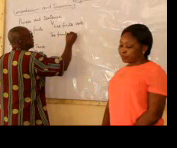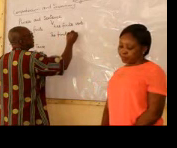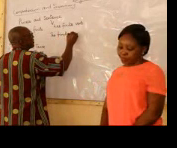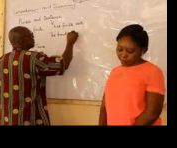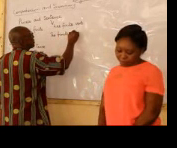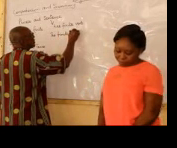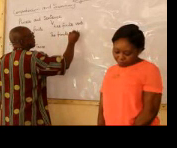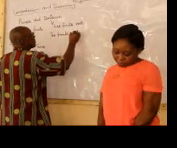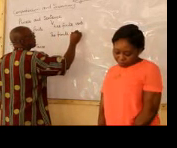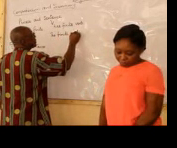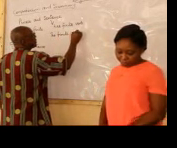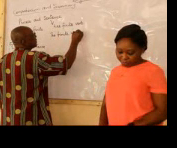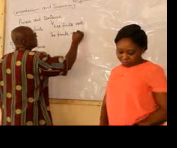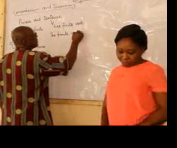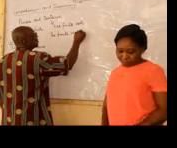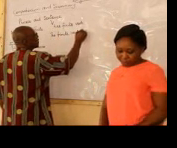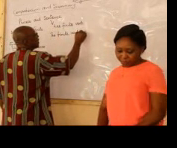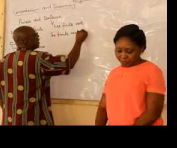verbs